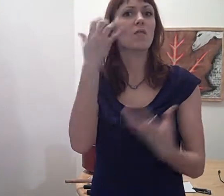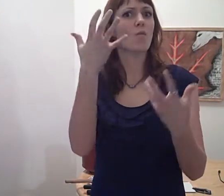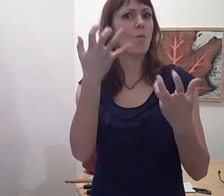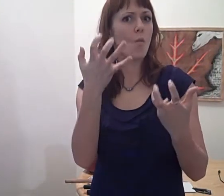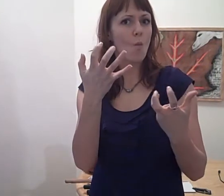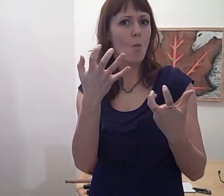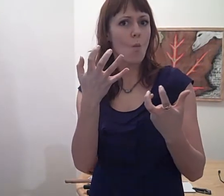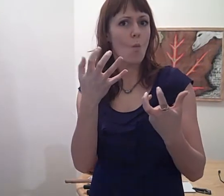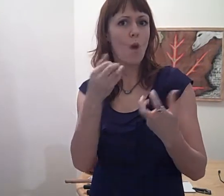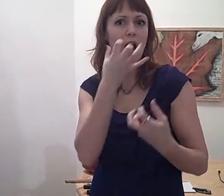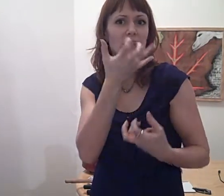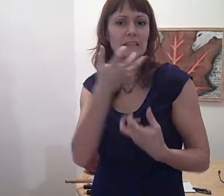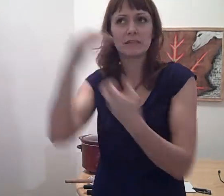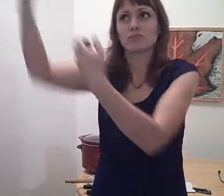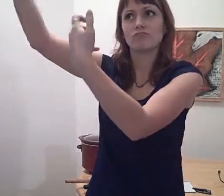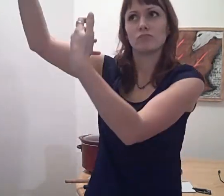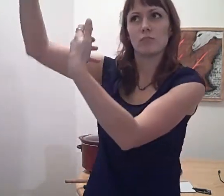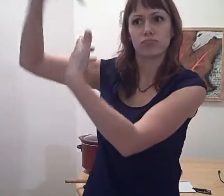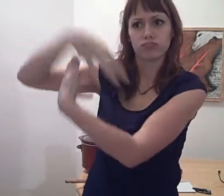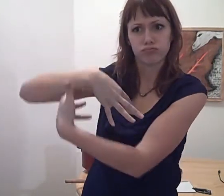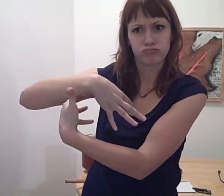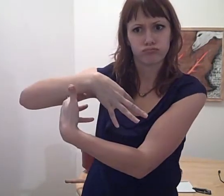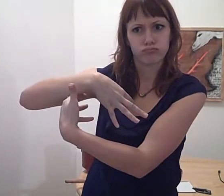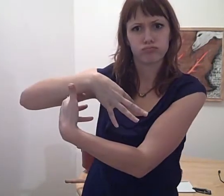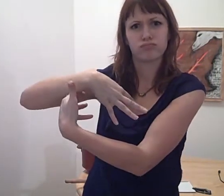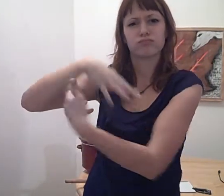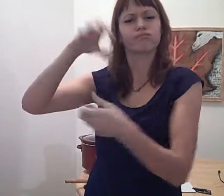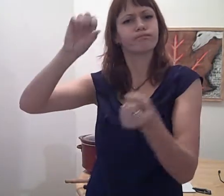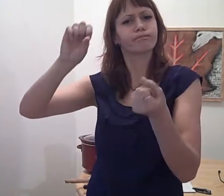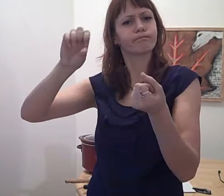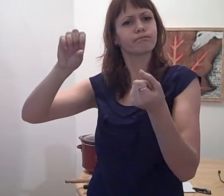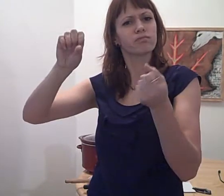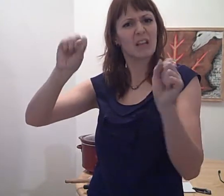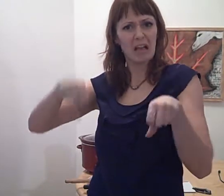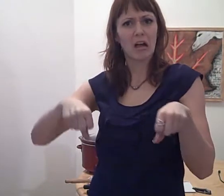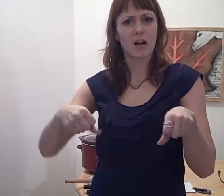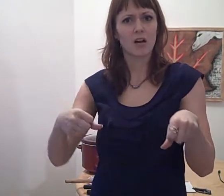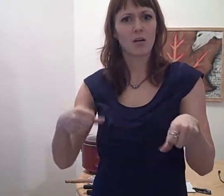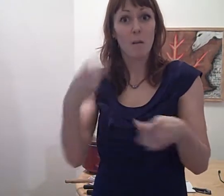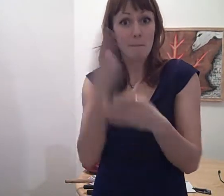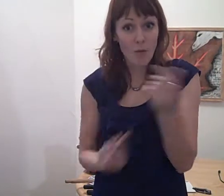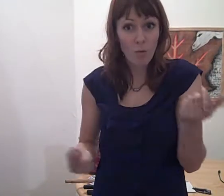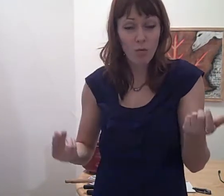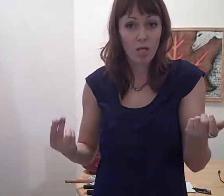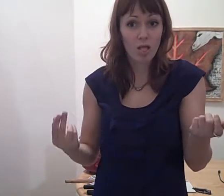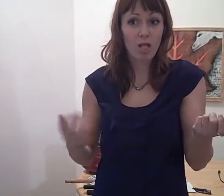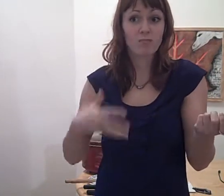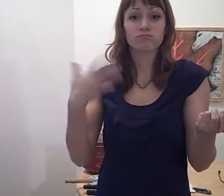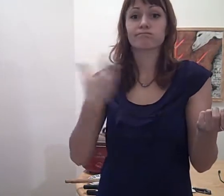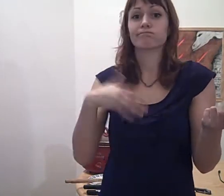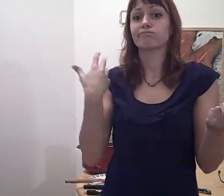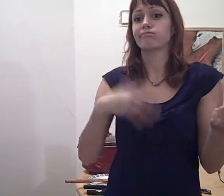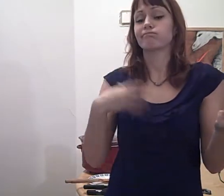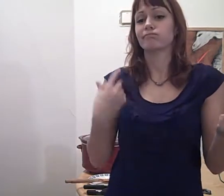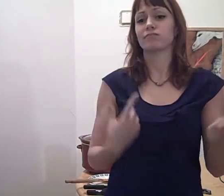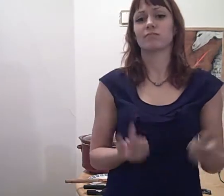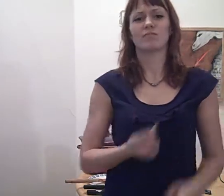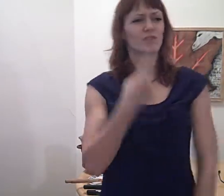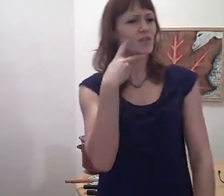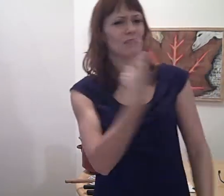a remarkable material, carbon, that has changed its form in this incredibly beautiful reaction, where